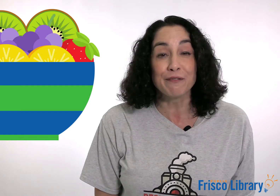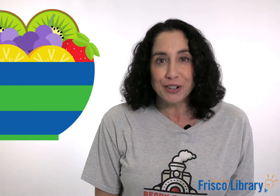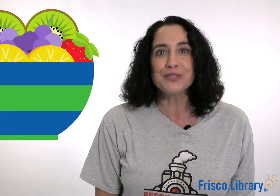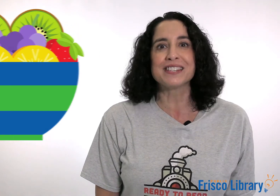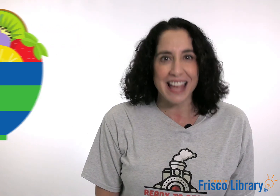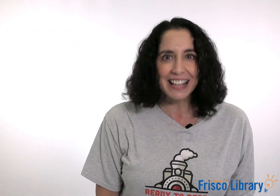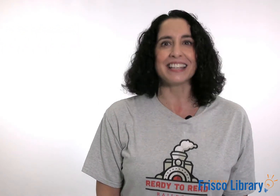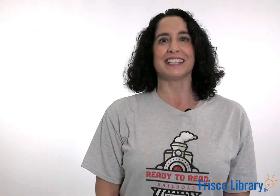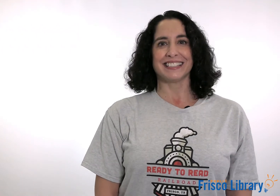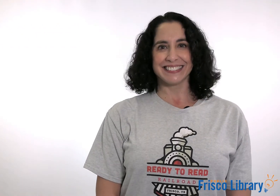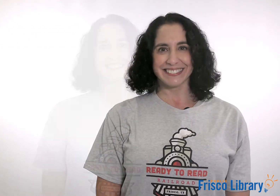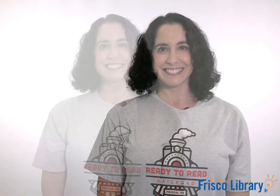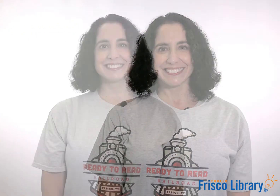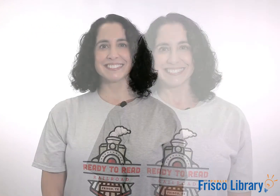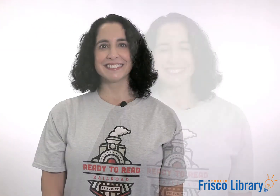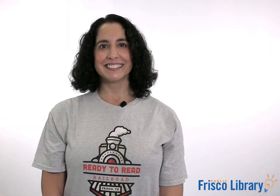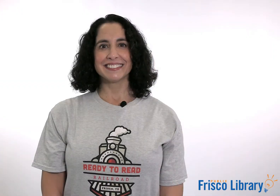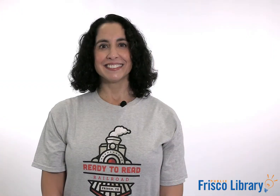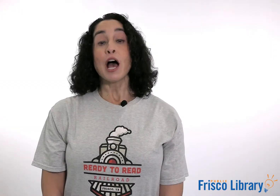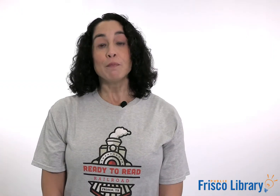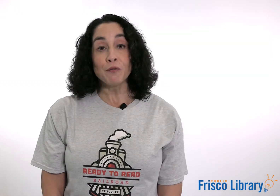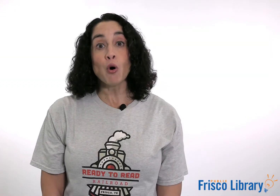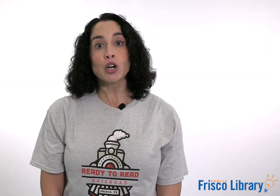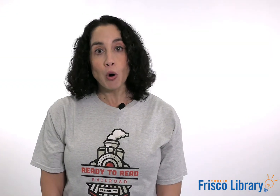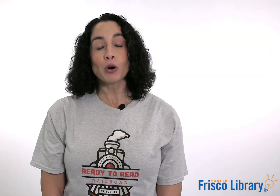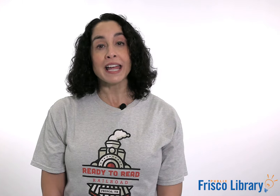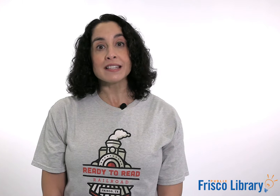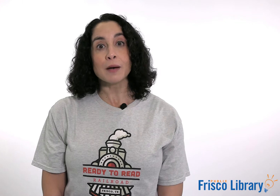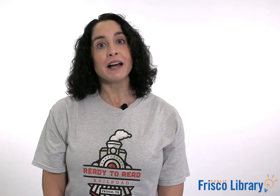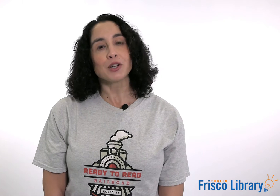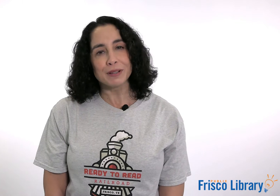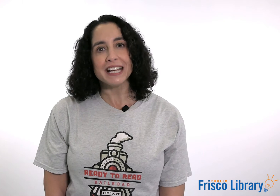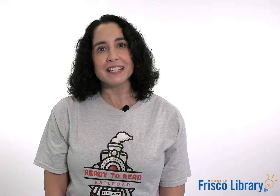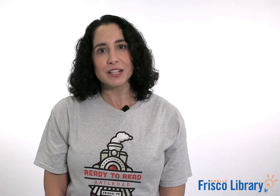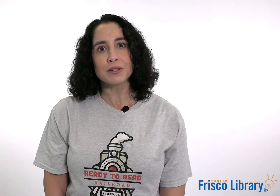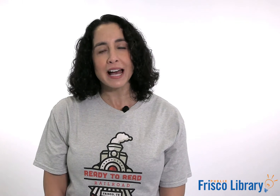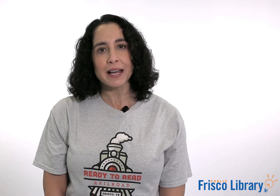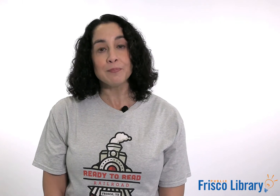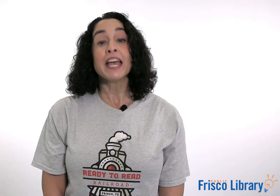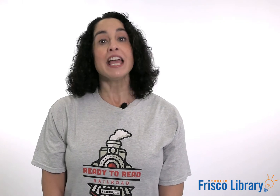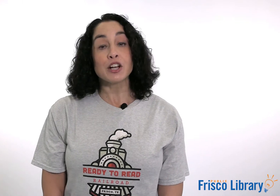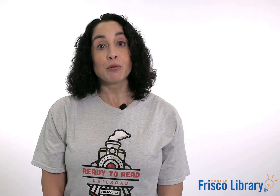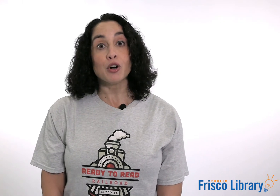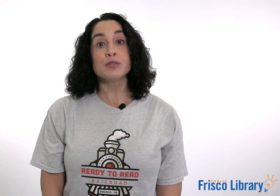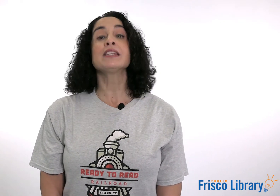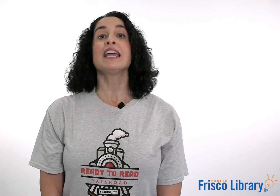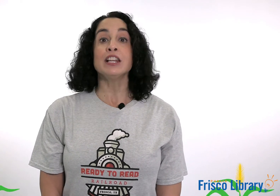fruit salad before corn ends up on your plate at dinner time it grows in